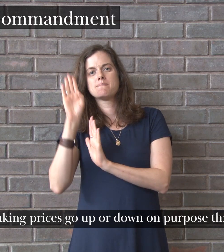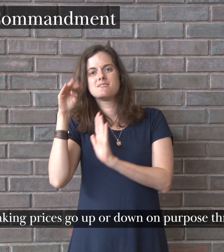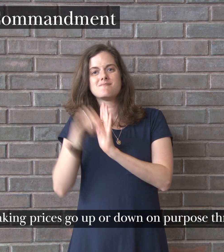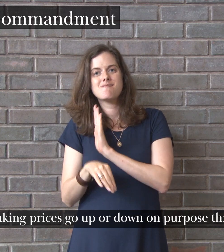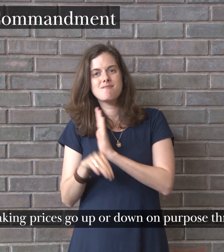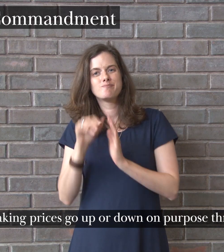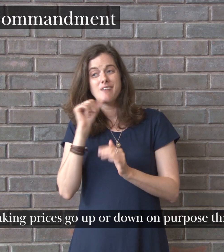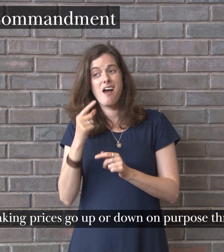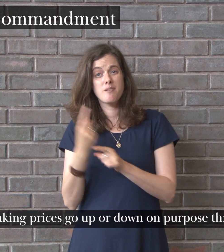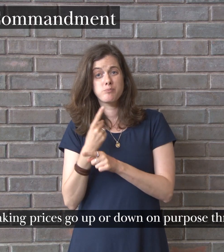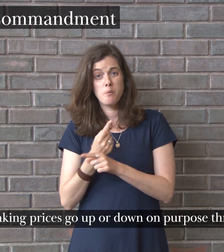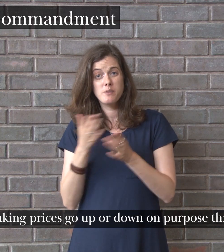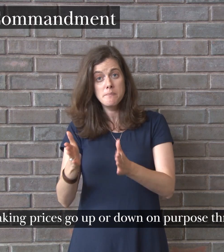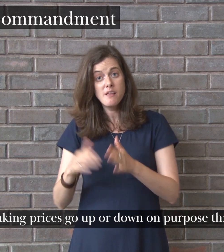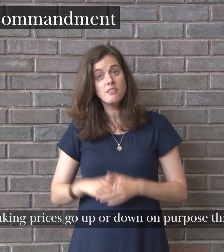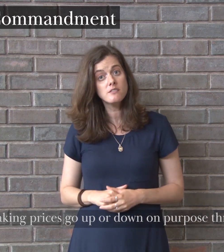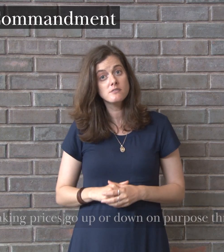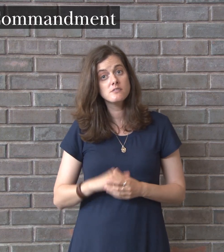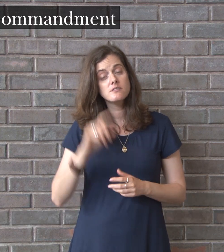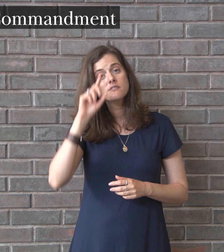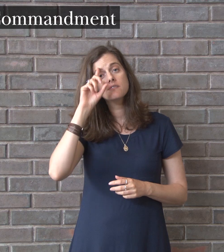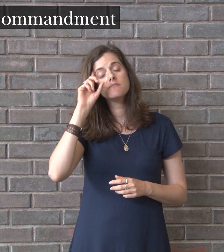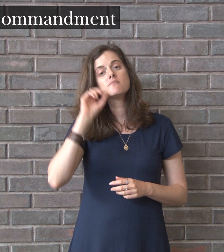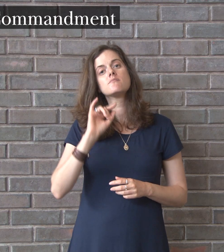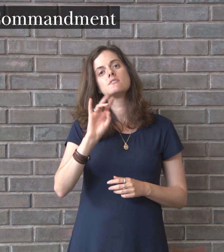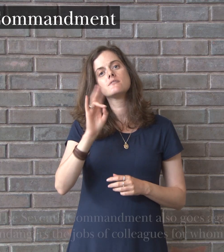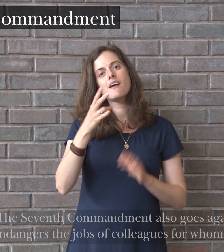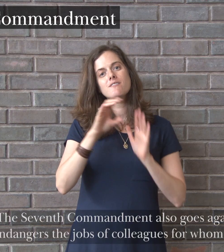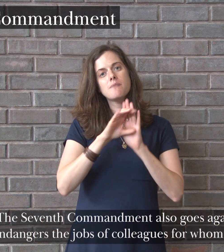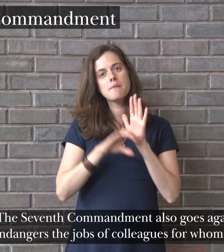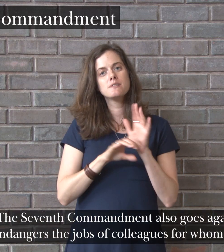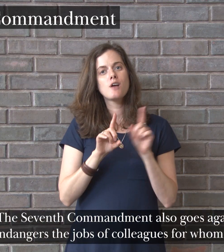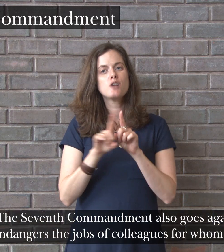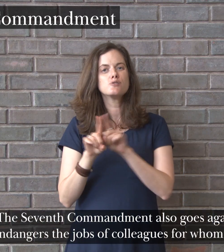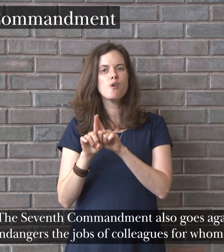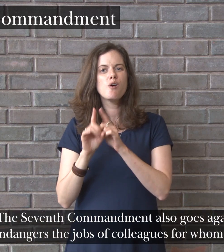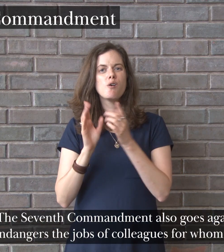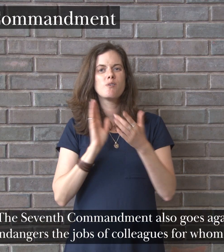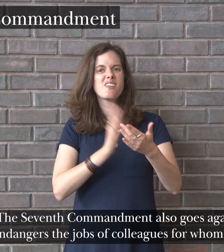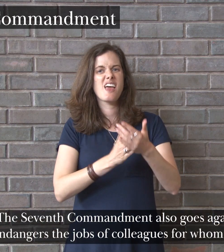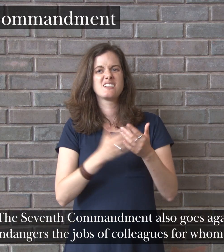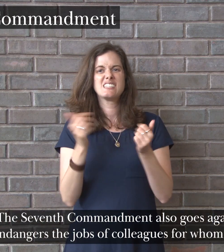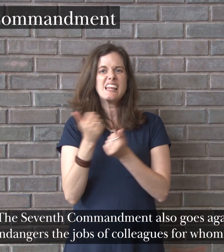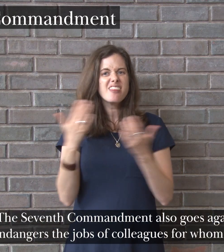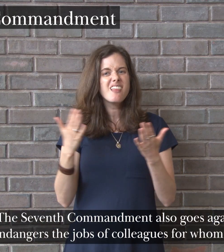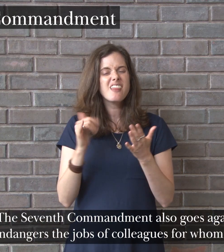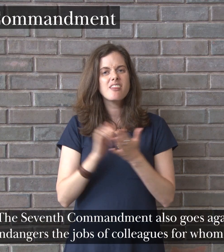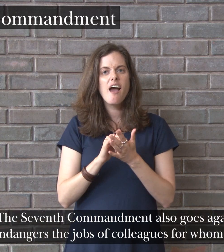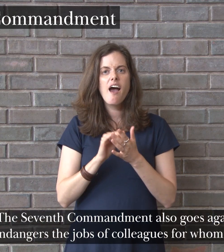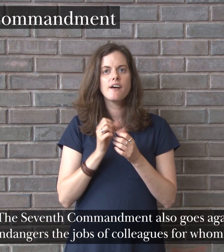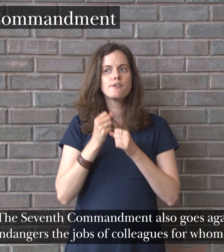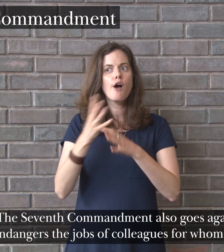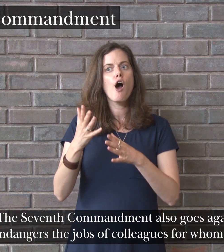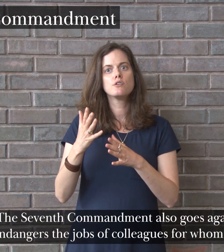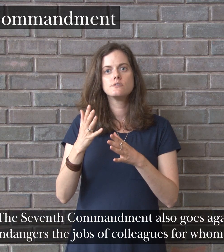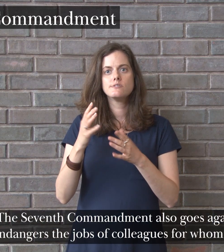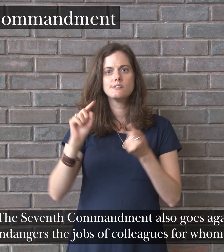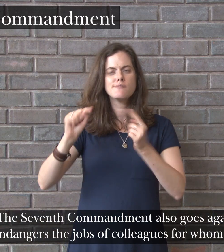through unsavory means. The Seventh Commandment also goes against anything that endangers the jobs of